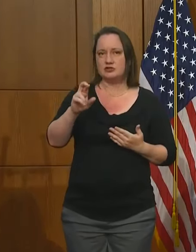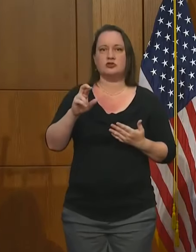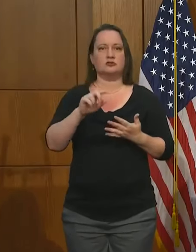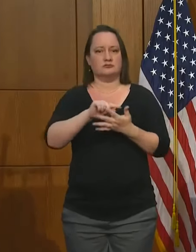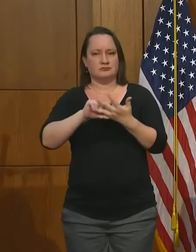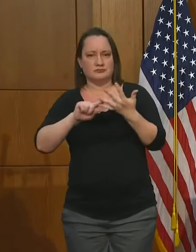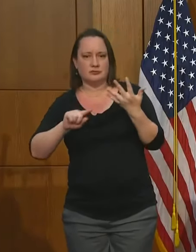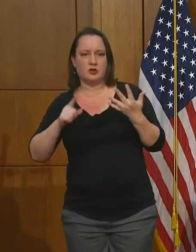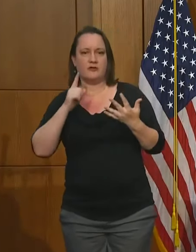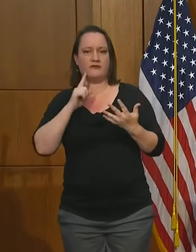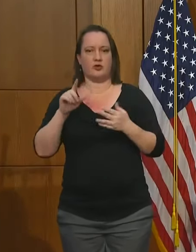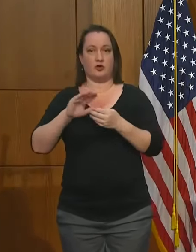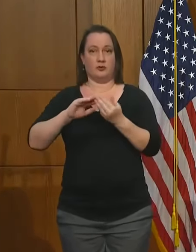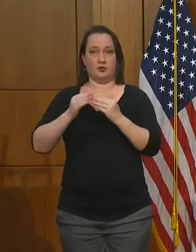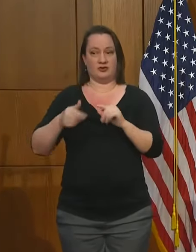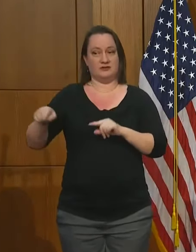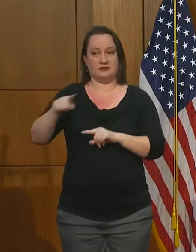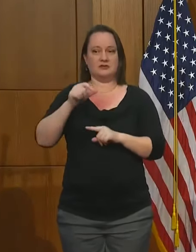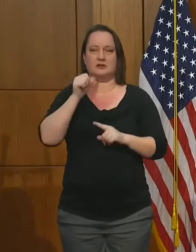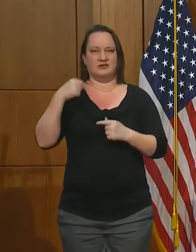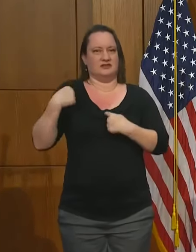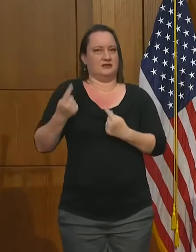welcome.